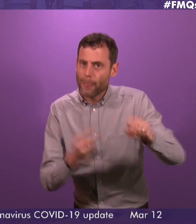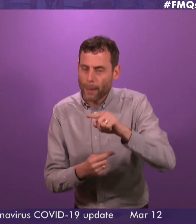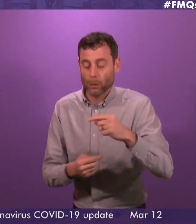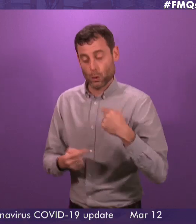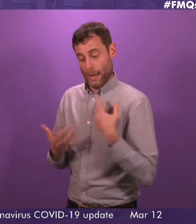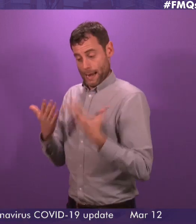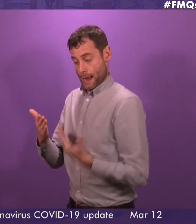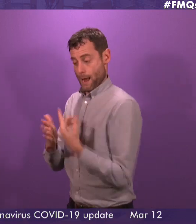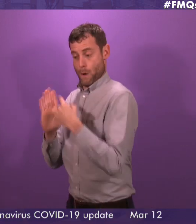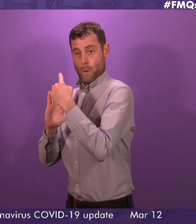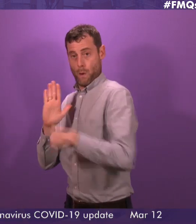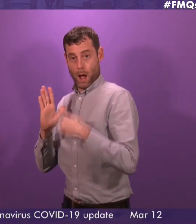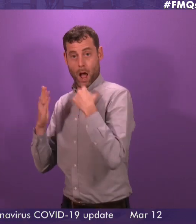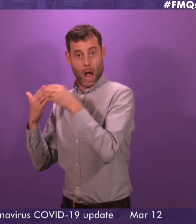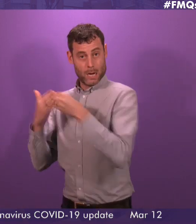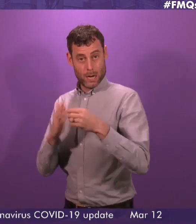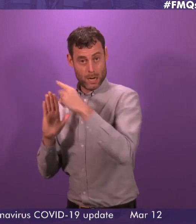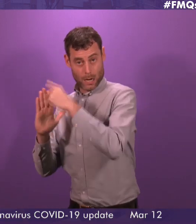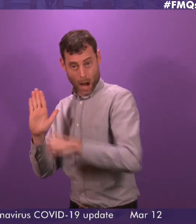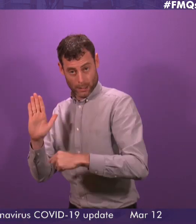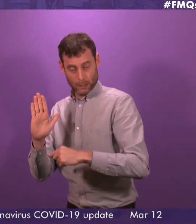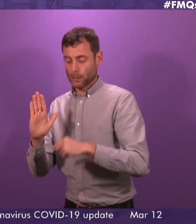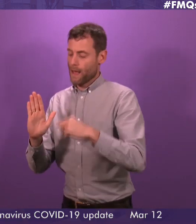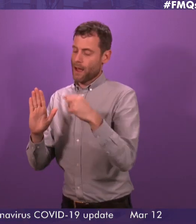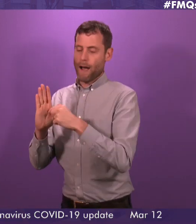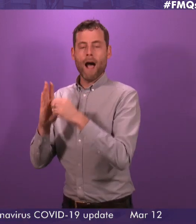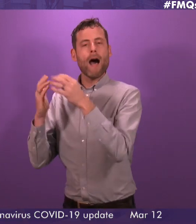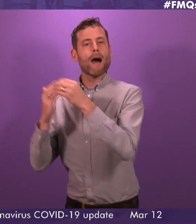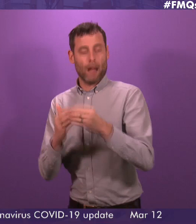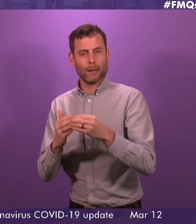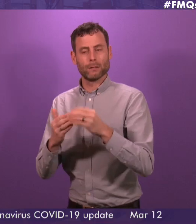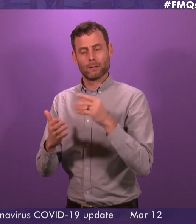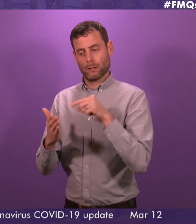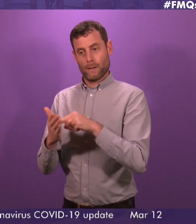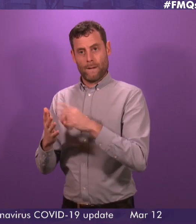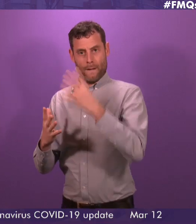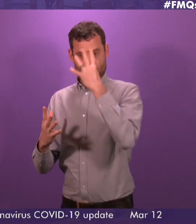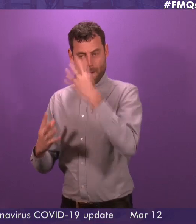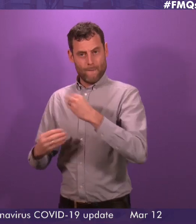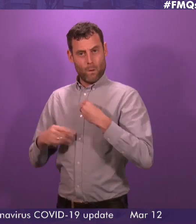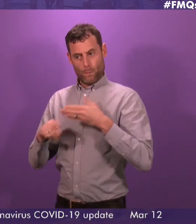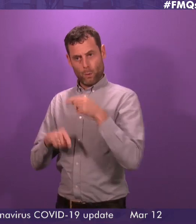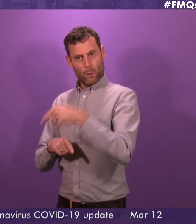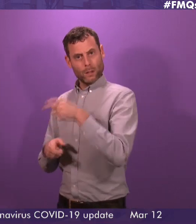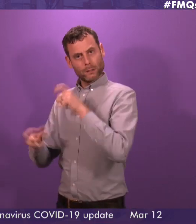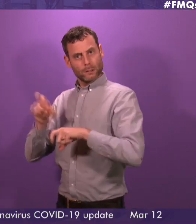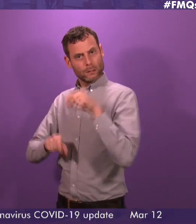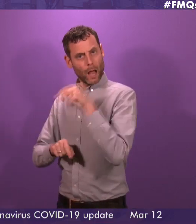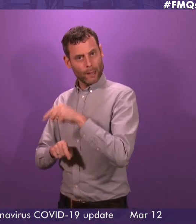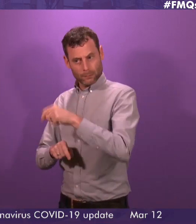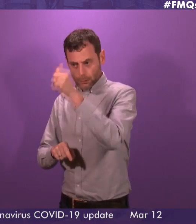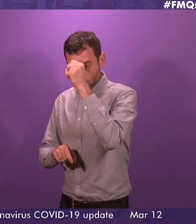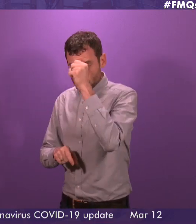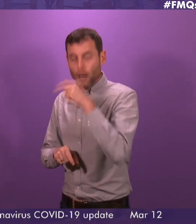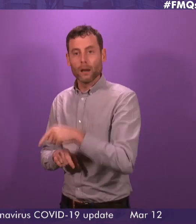addition to being led by the science and the clinical advice and applying the judgment that we make in terms